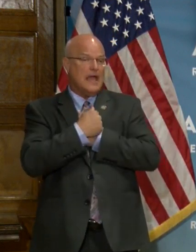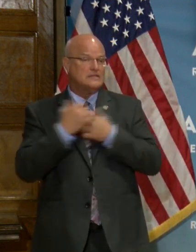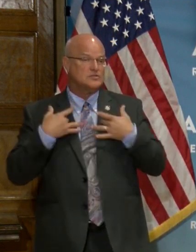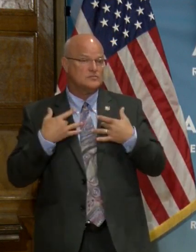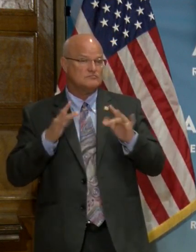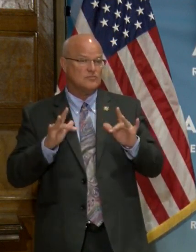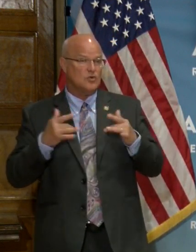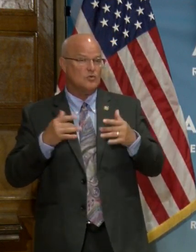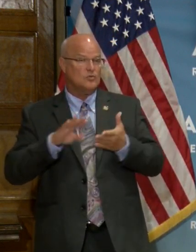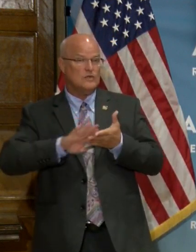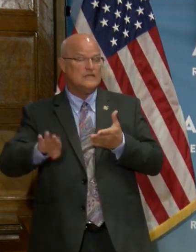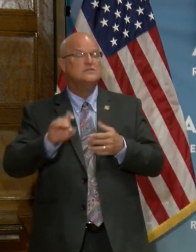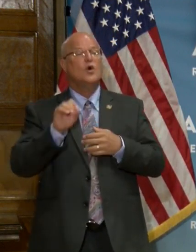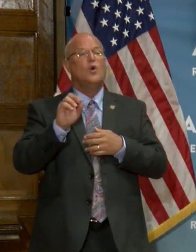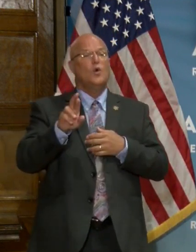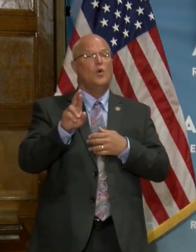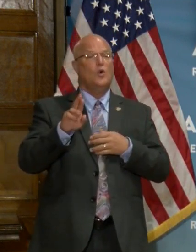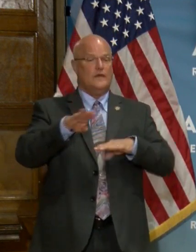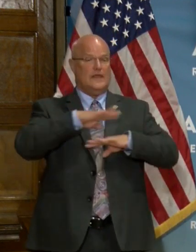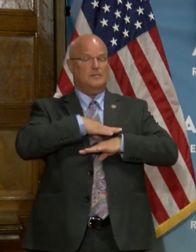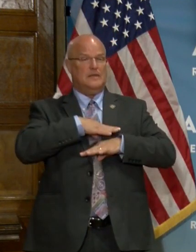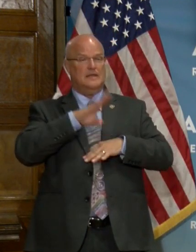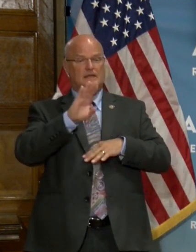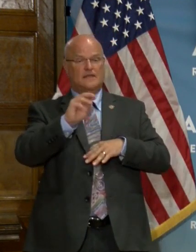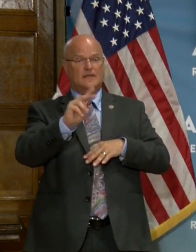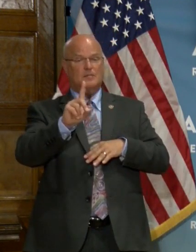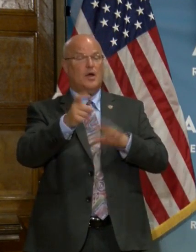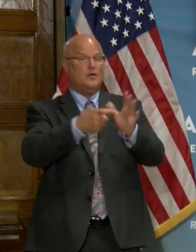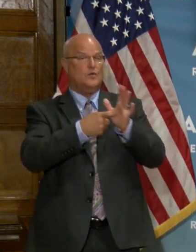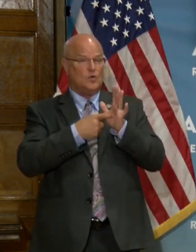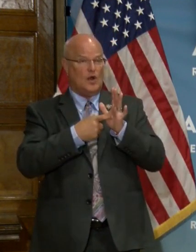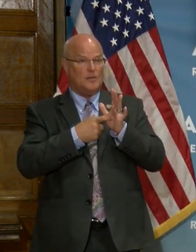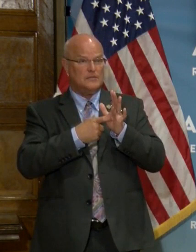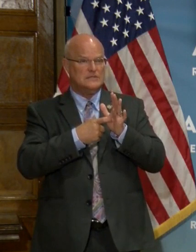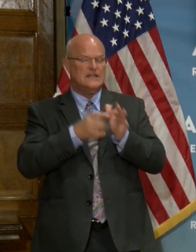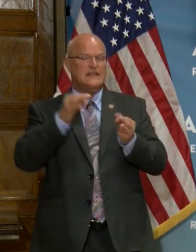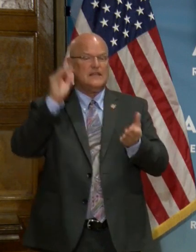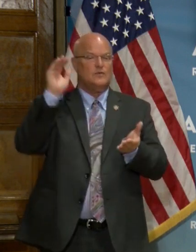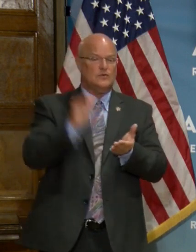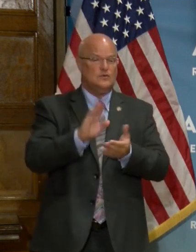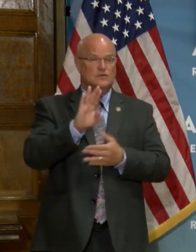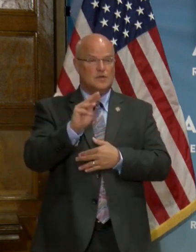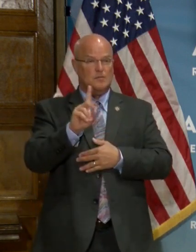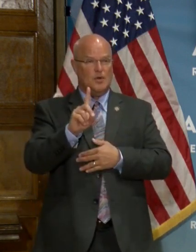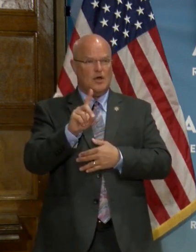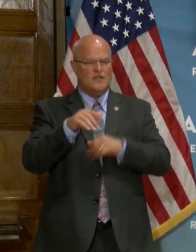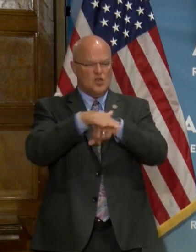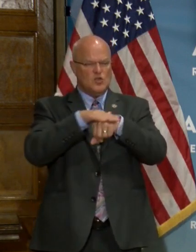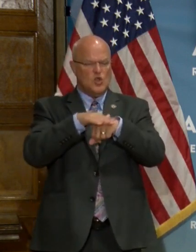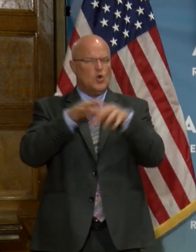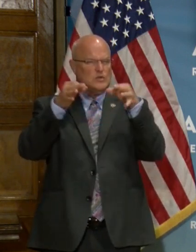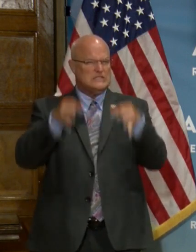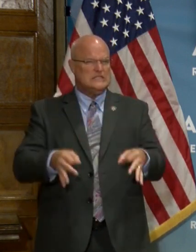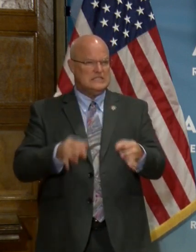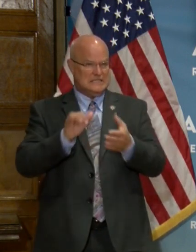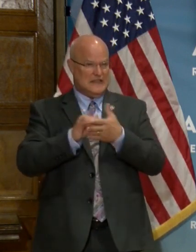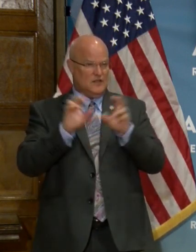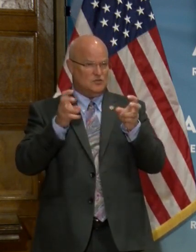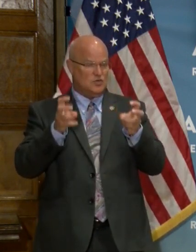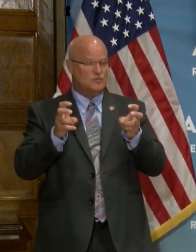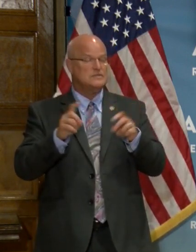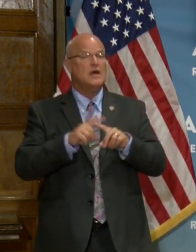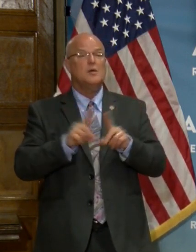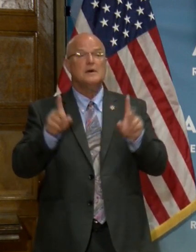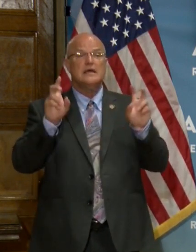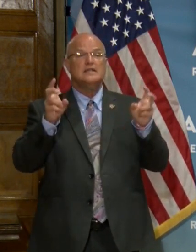or if they meet their bond requirements, or they can reduce their bond requirements. So those are local decisions in those terms.